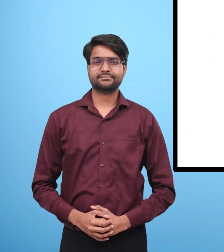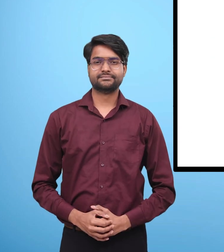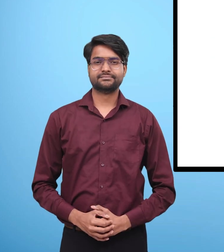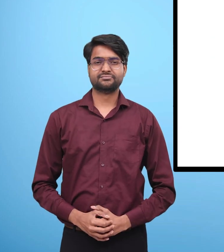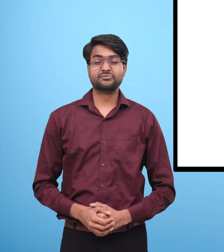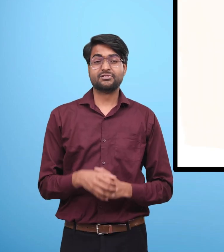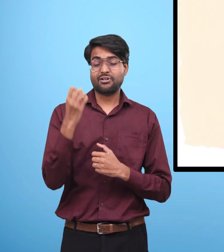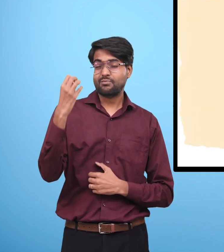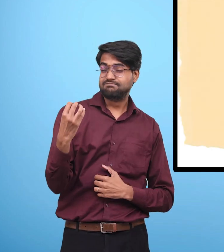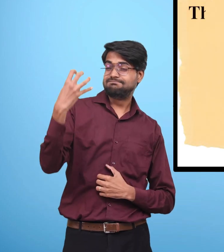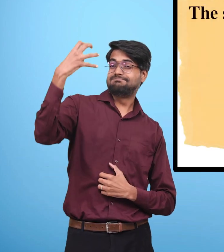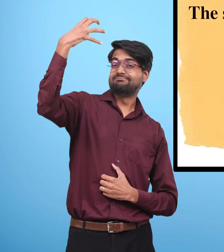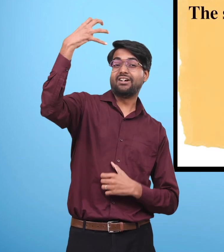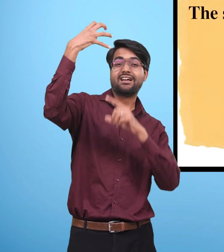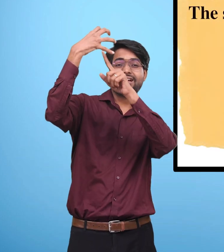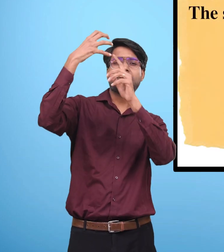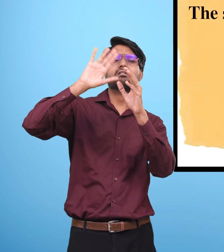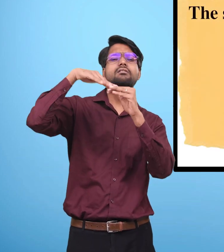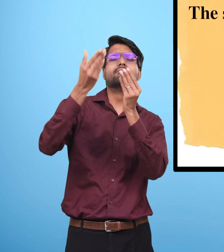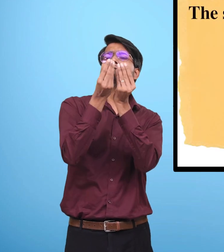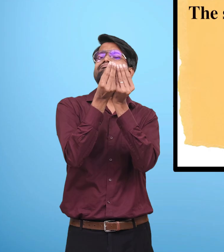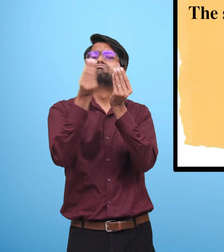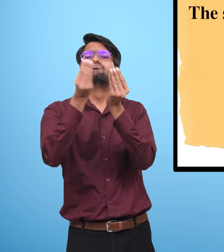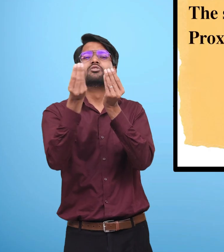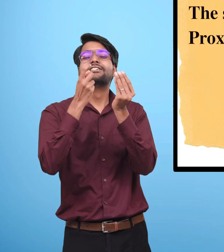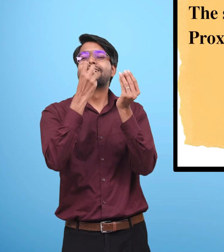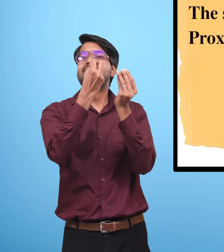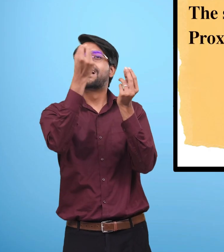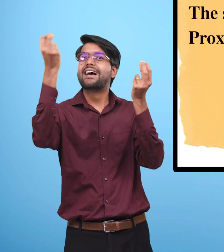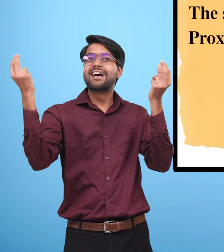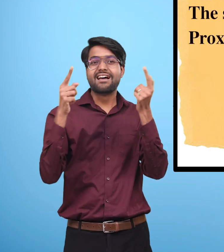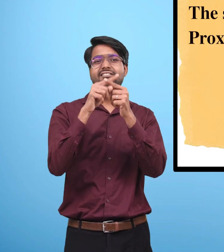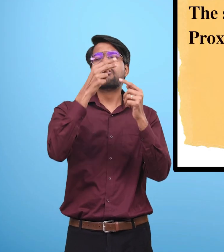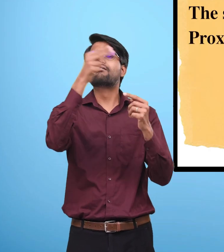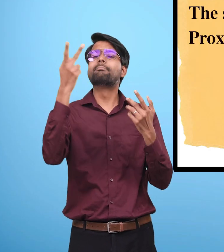More to know. The star nearest to us after the sun is Proxima Centauri,